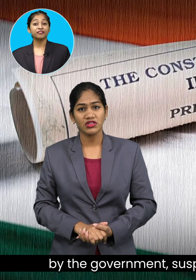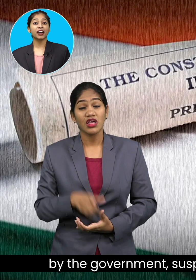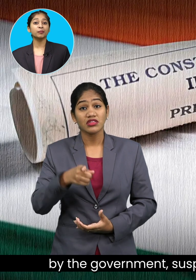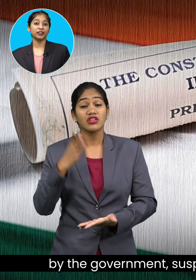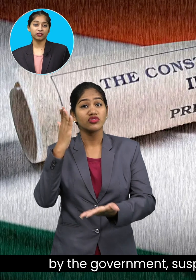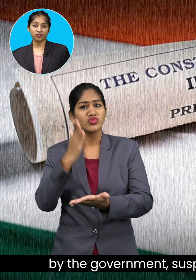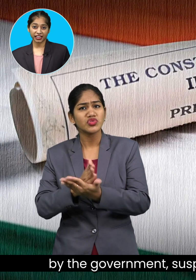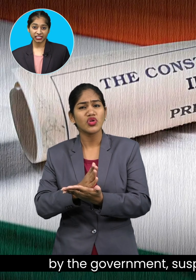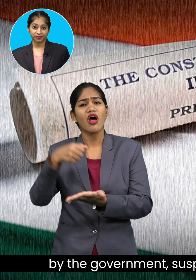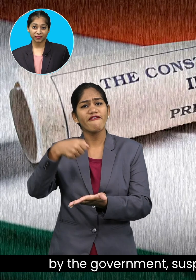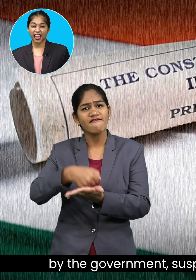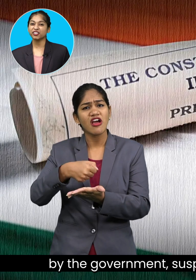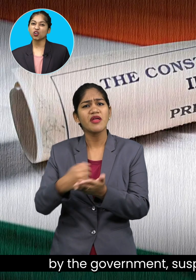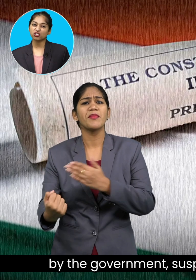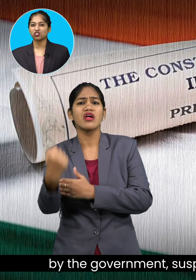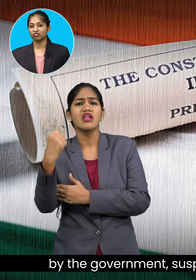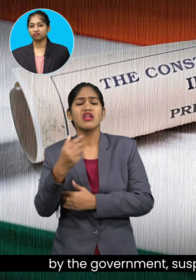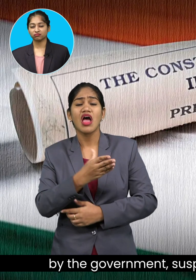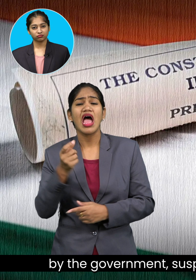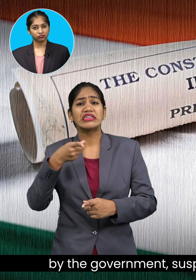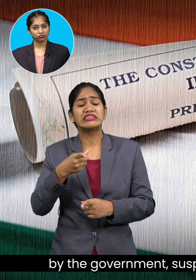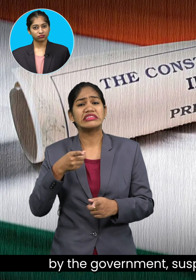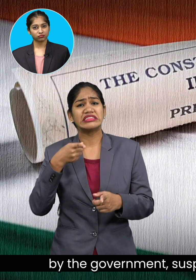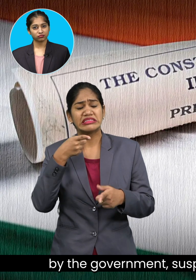suspending fundamental rights and torture.